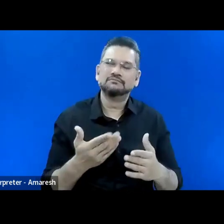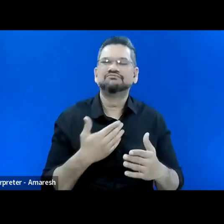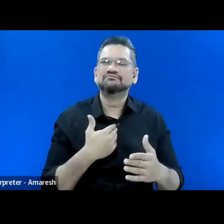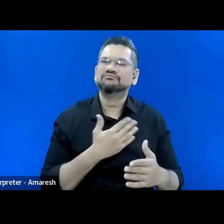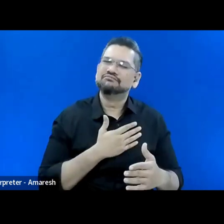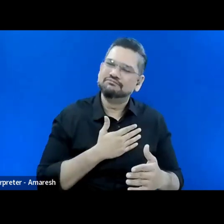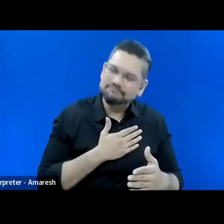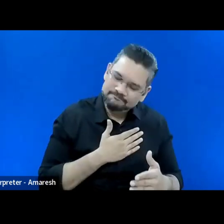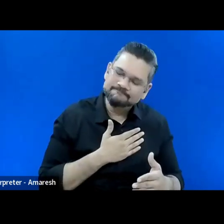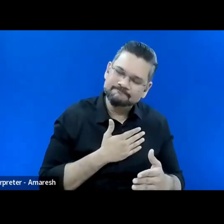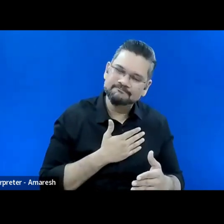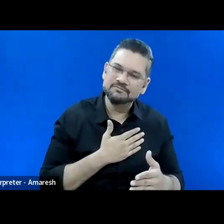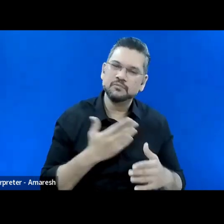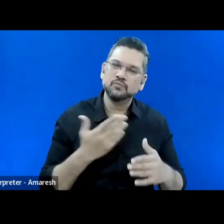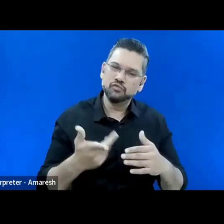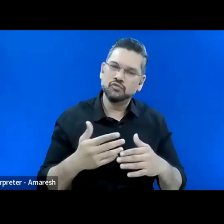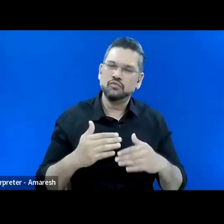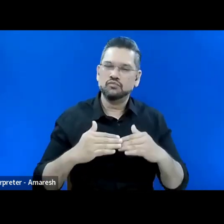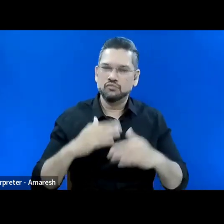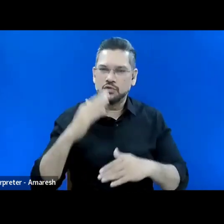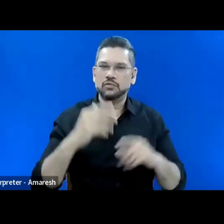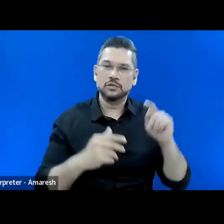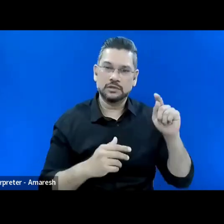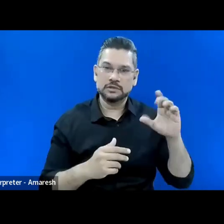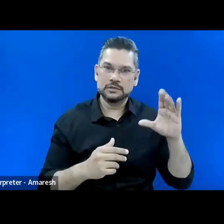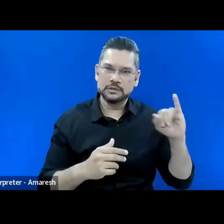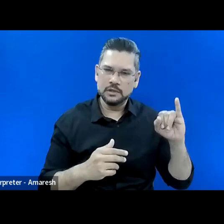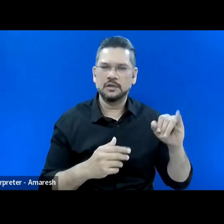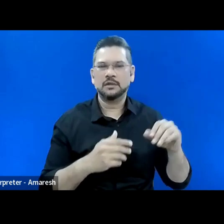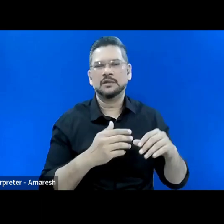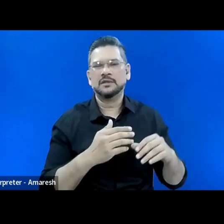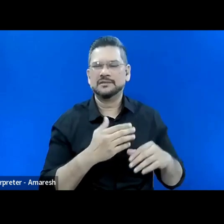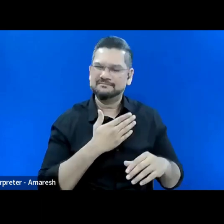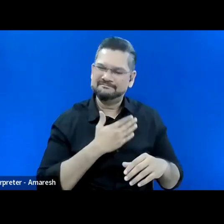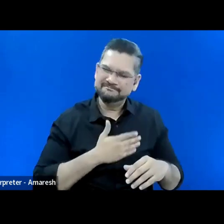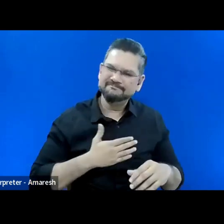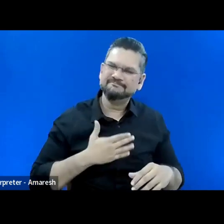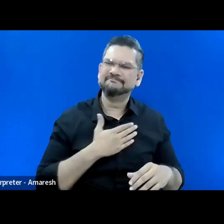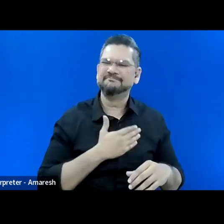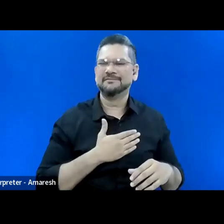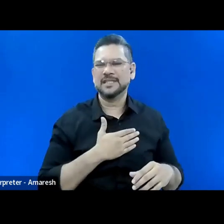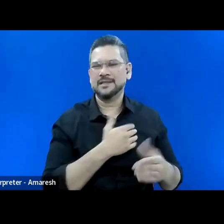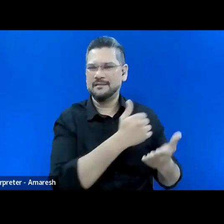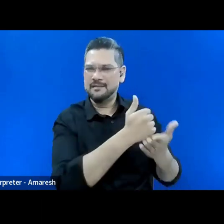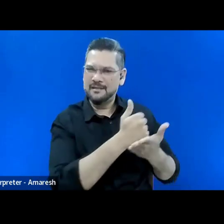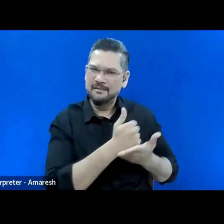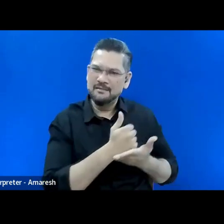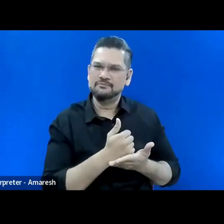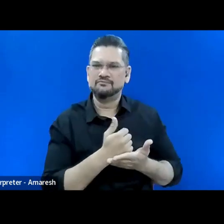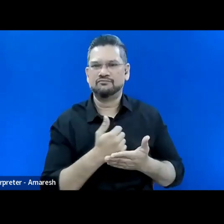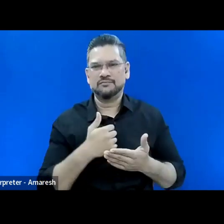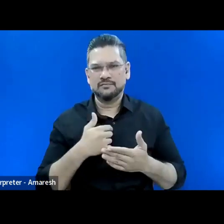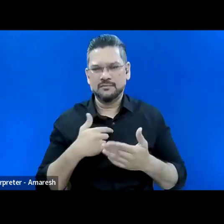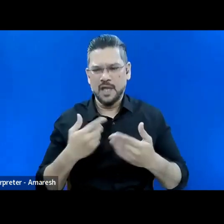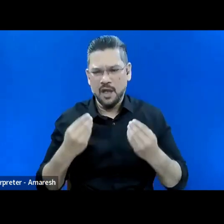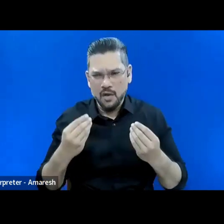big movements like TCIA again, please build our capacity, teach us, help us understand our